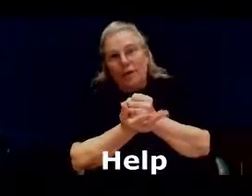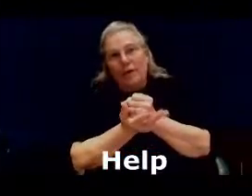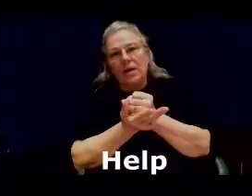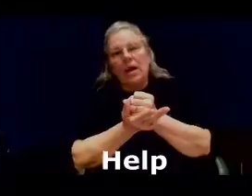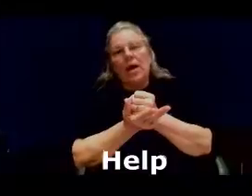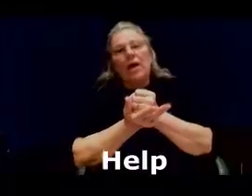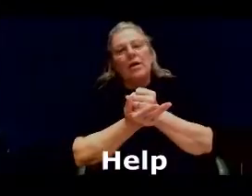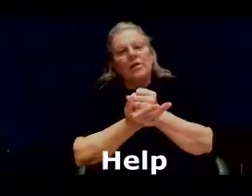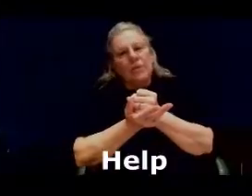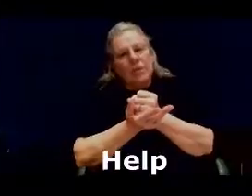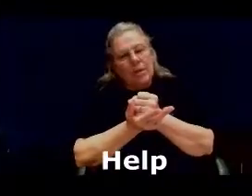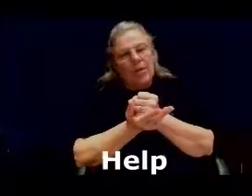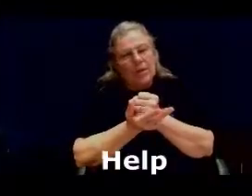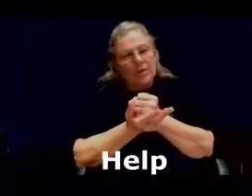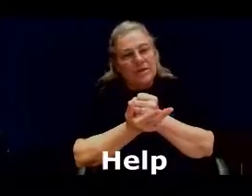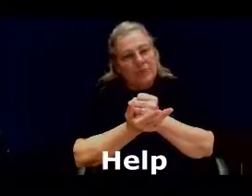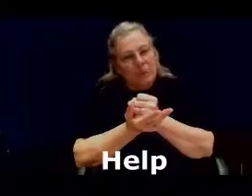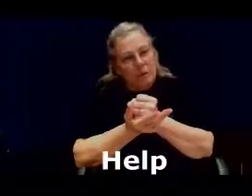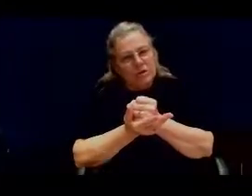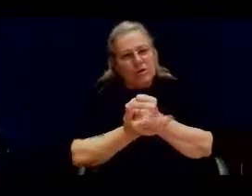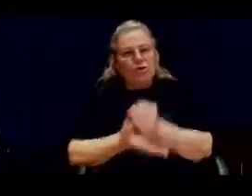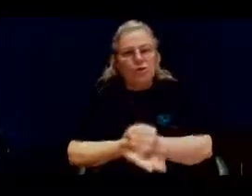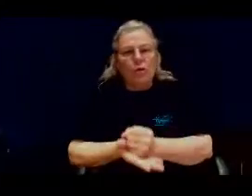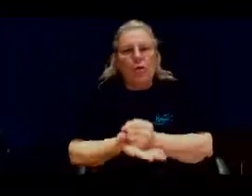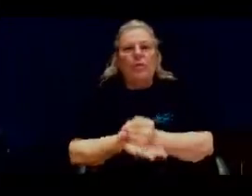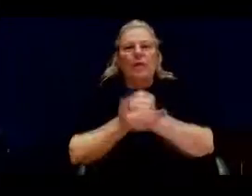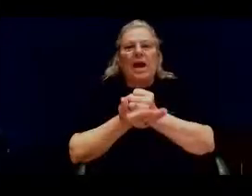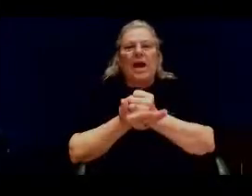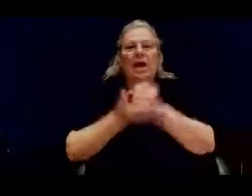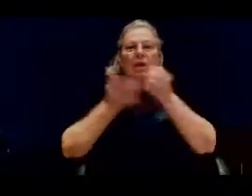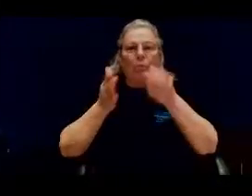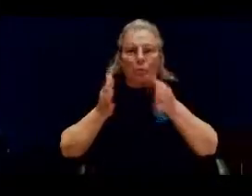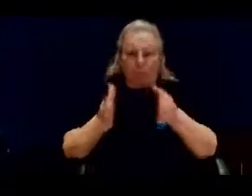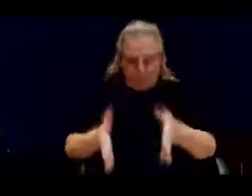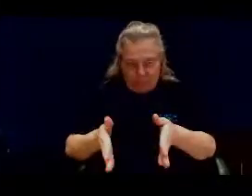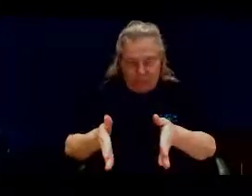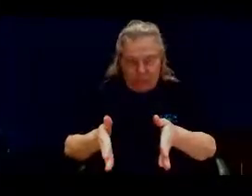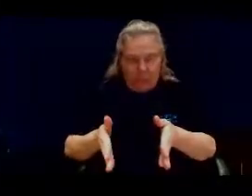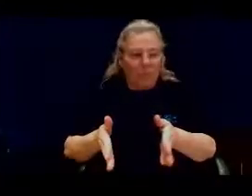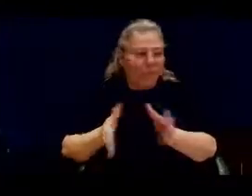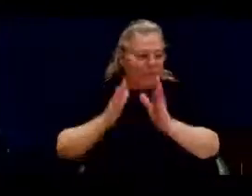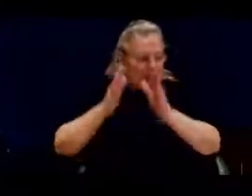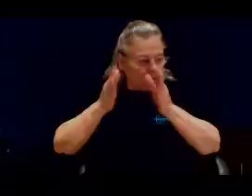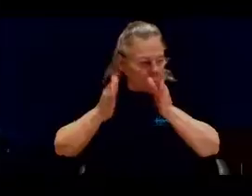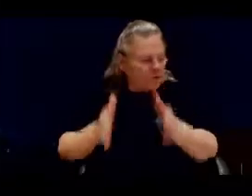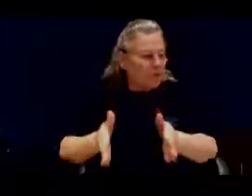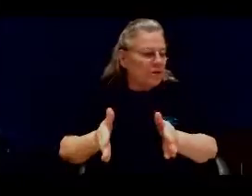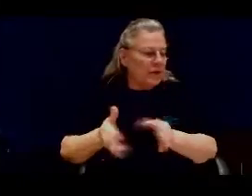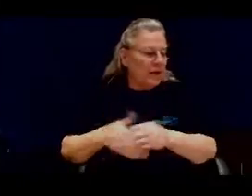it. Remember, this is a person, so it would be a helper with that person